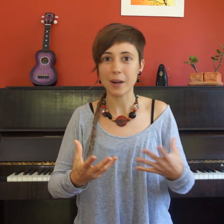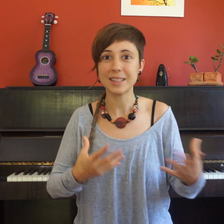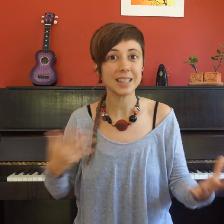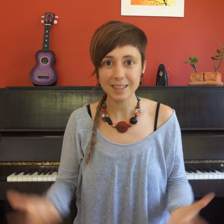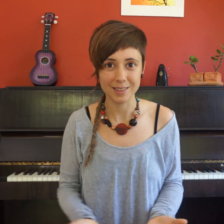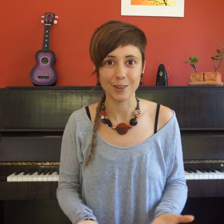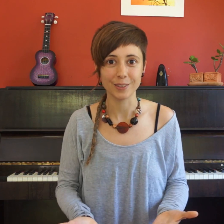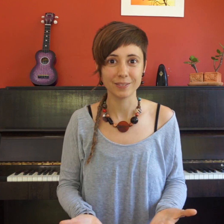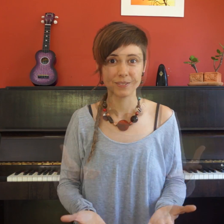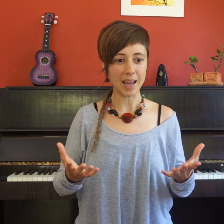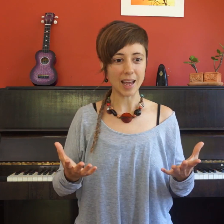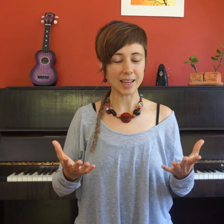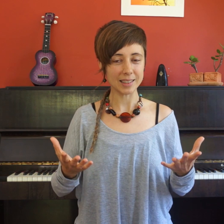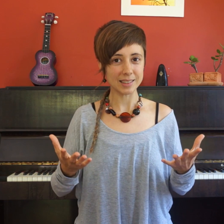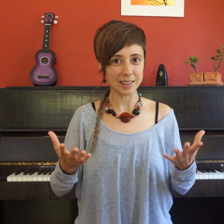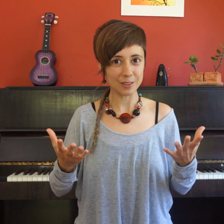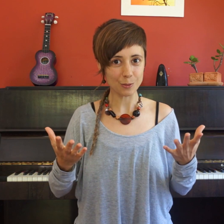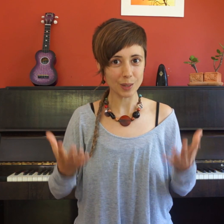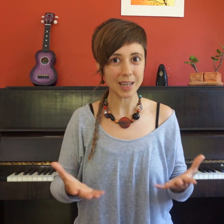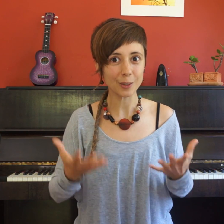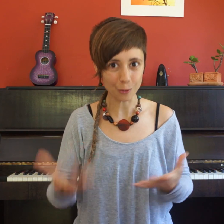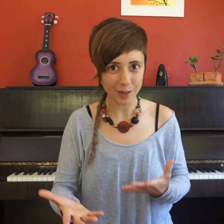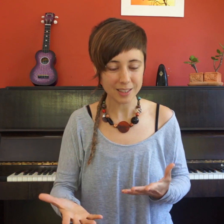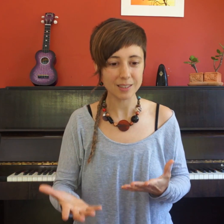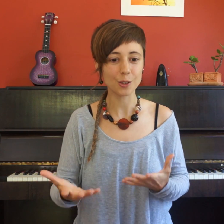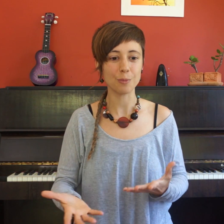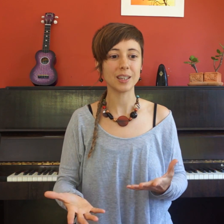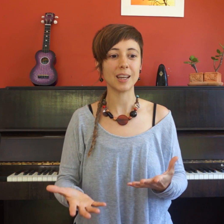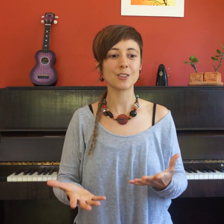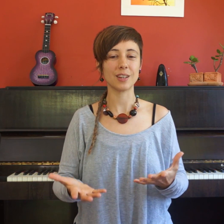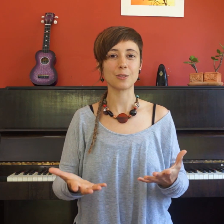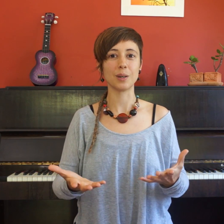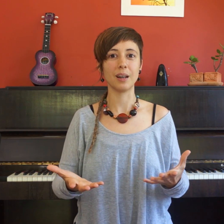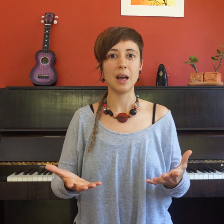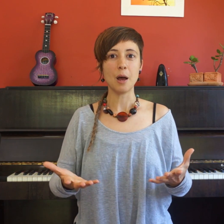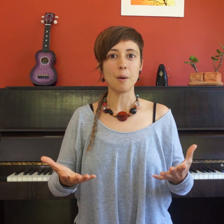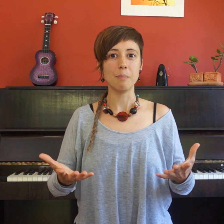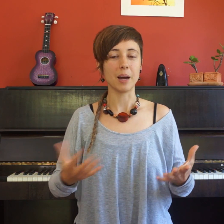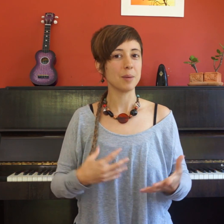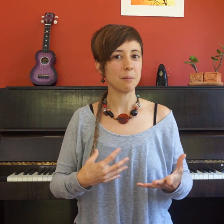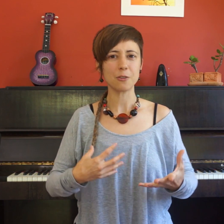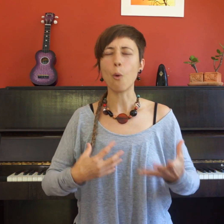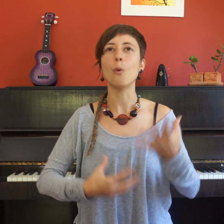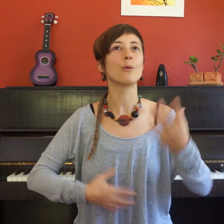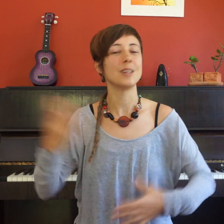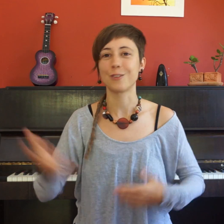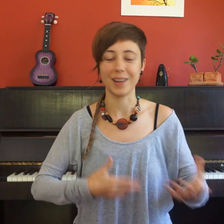parenting easier. And it really encourages communication as well. My baby is always trying